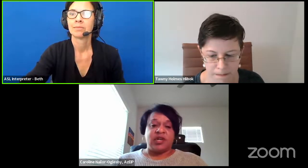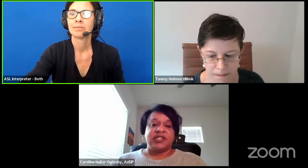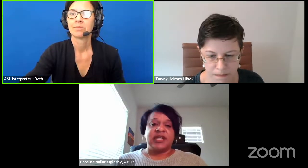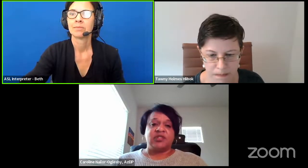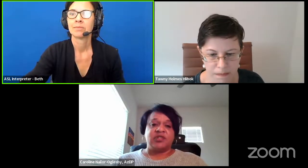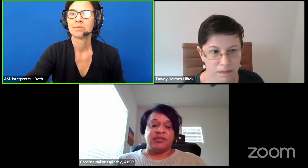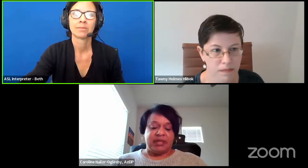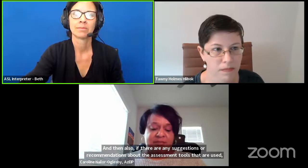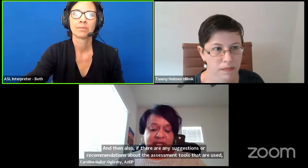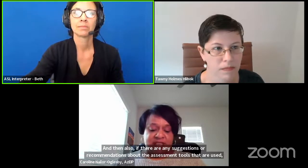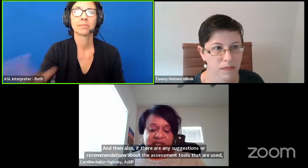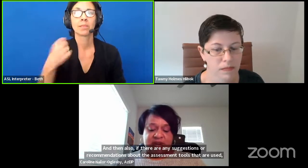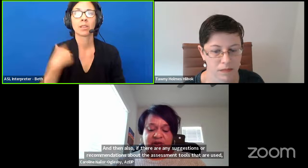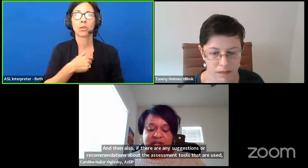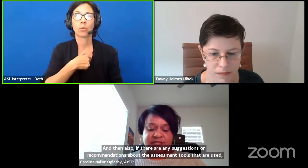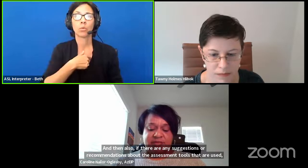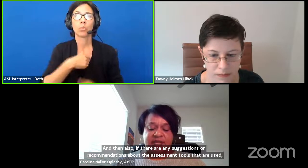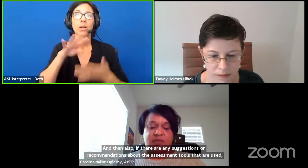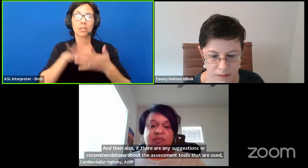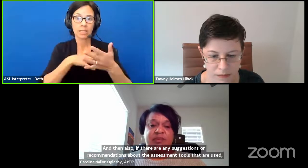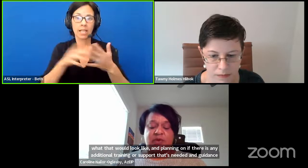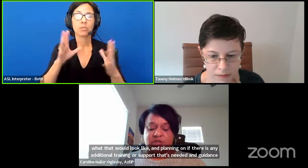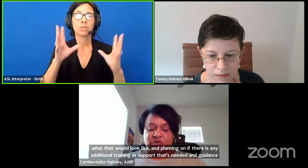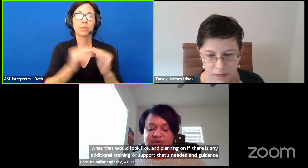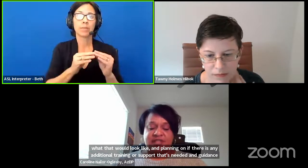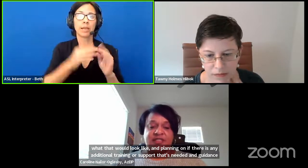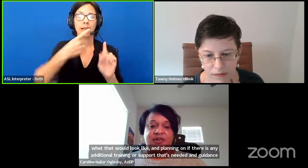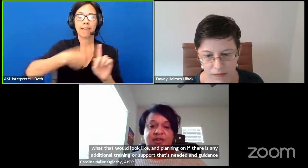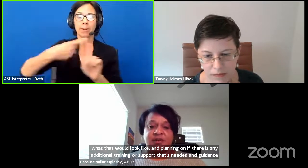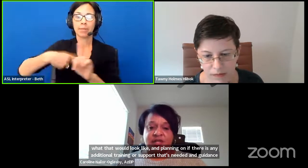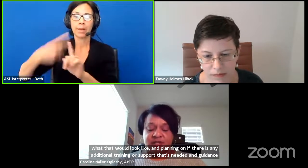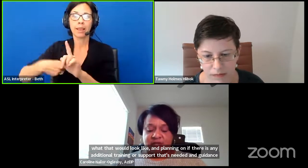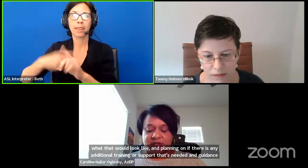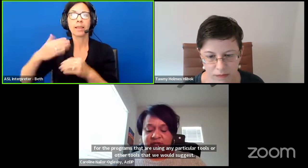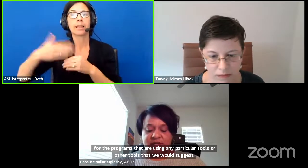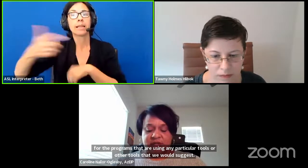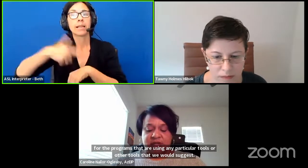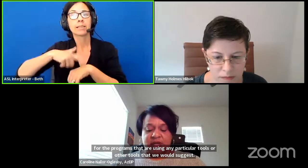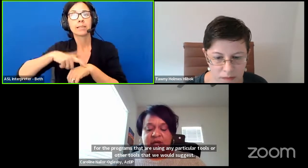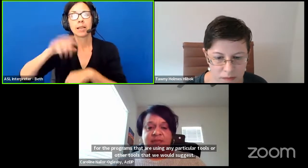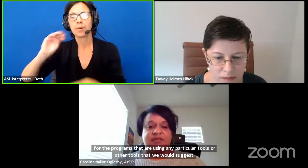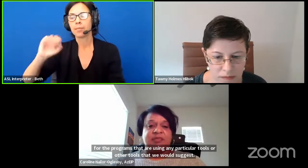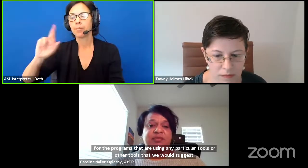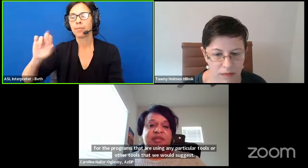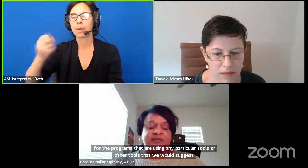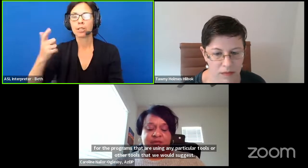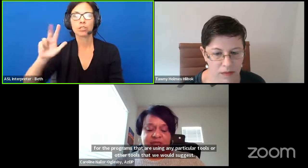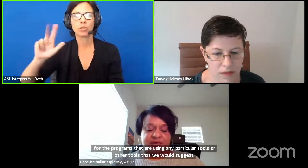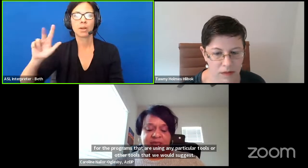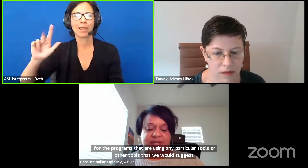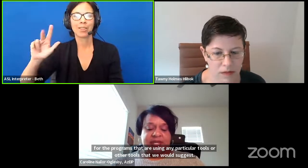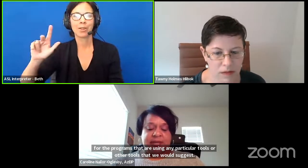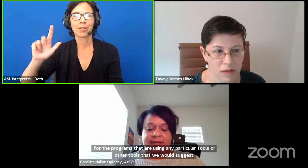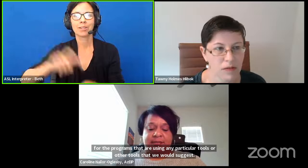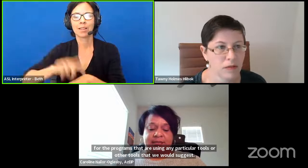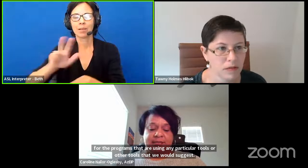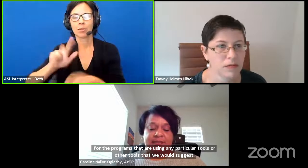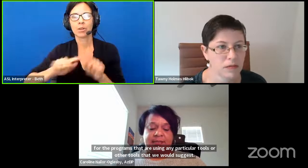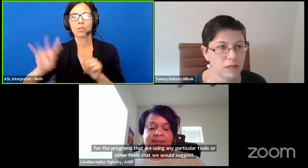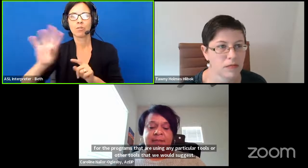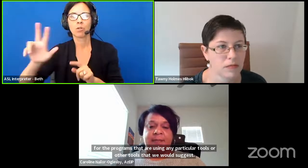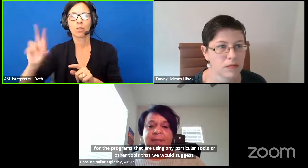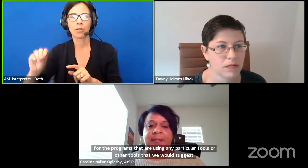And we are scheduled to meet monthly. Our next meeting will be March 23rd from 3 to 4:30